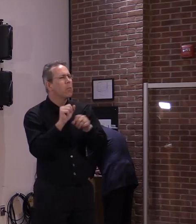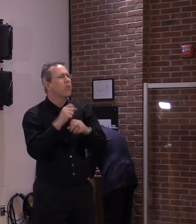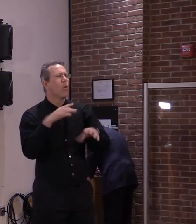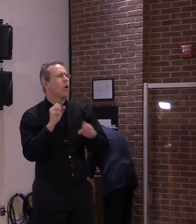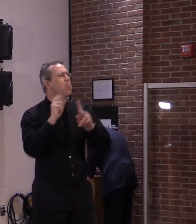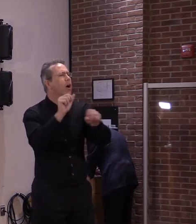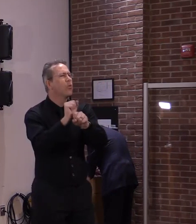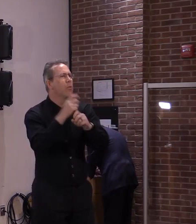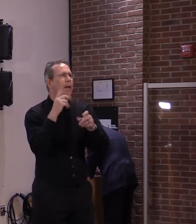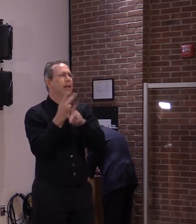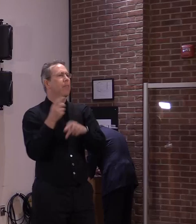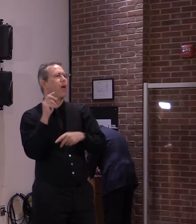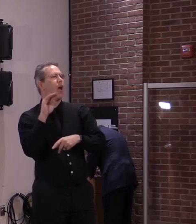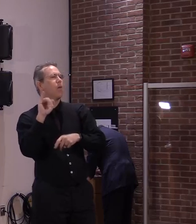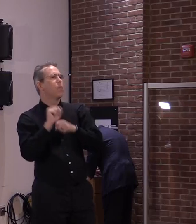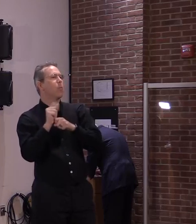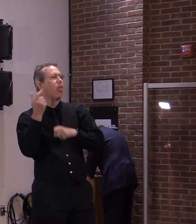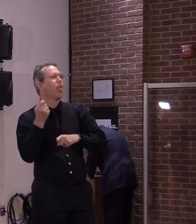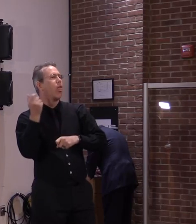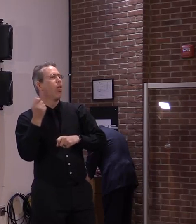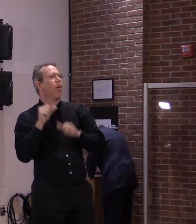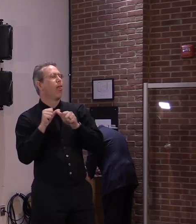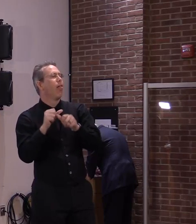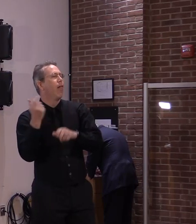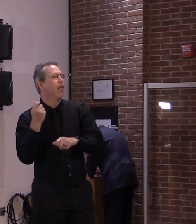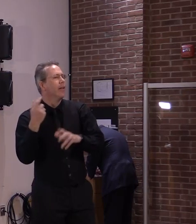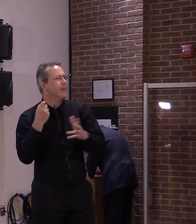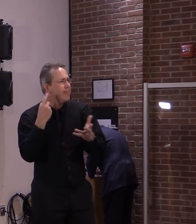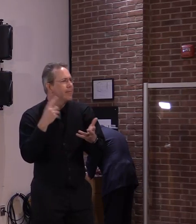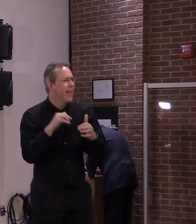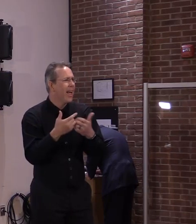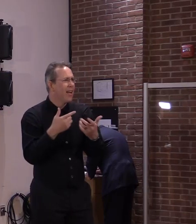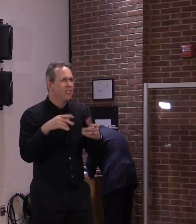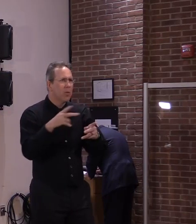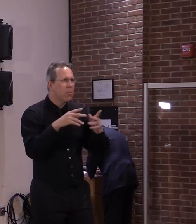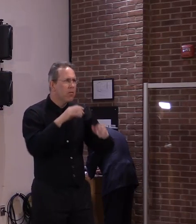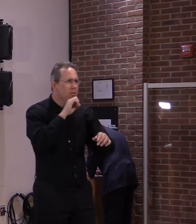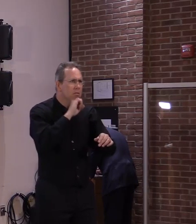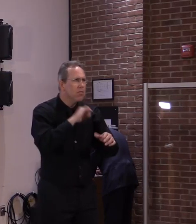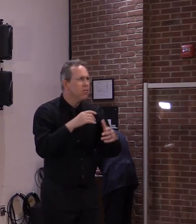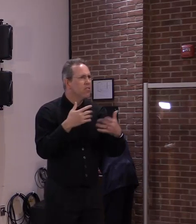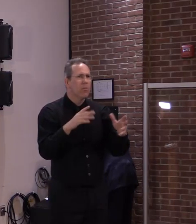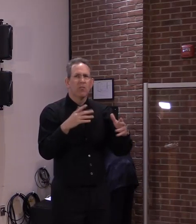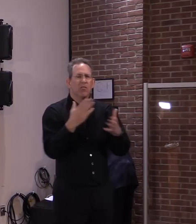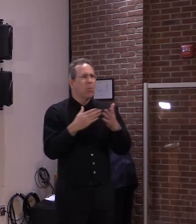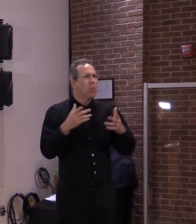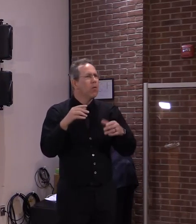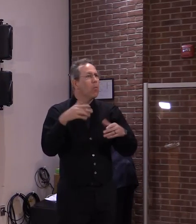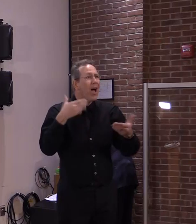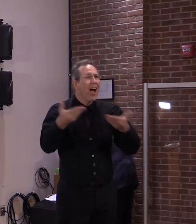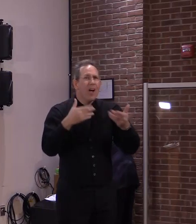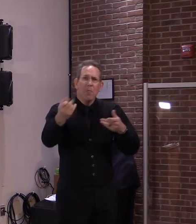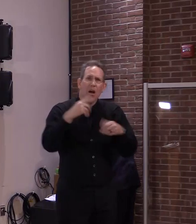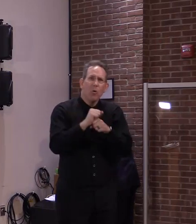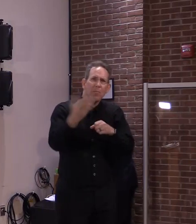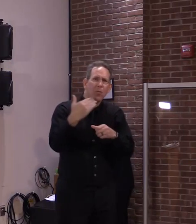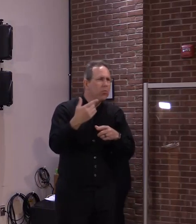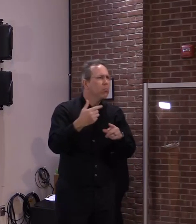and appears to be more widespread than I was led to believe initially based on what I'm hearing from these people.